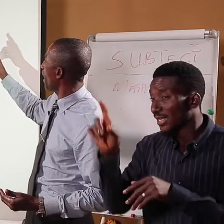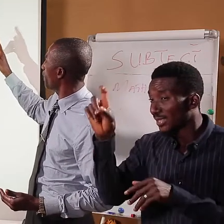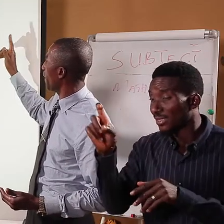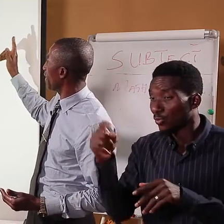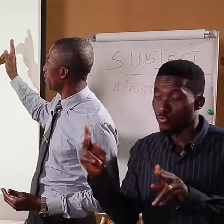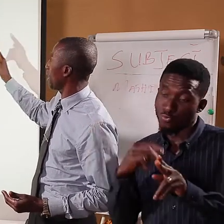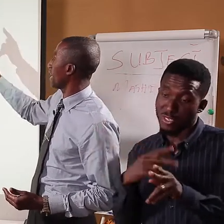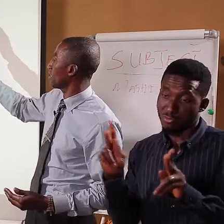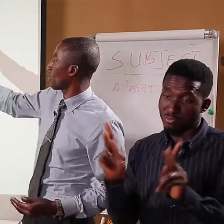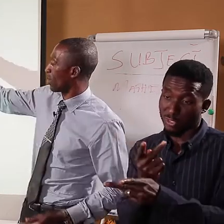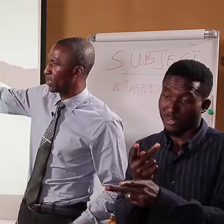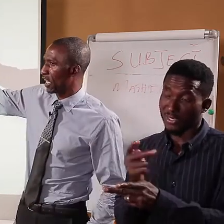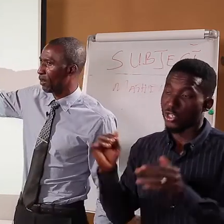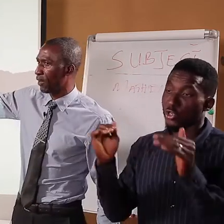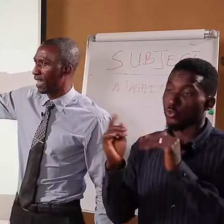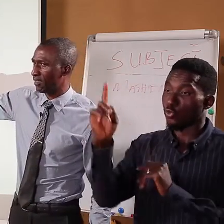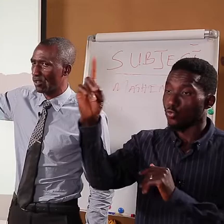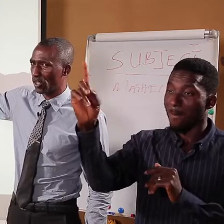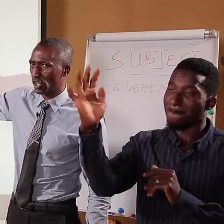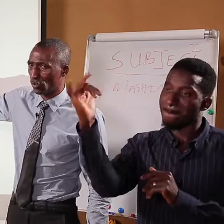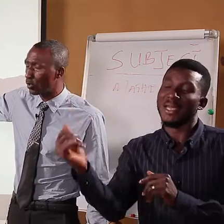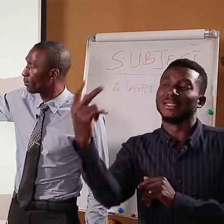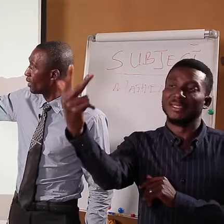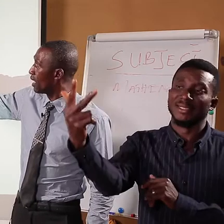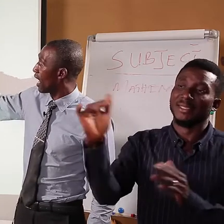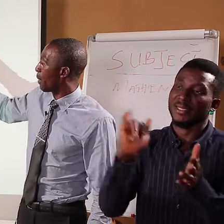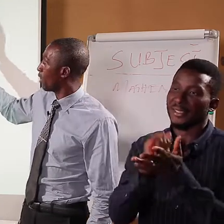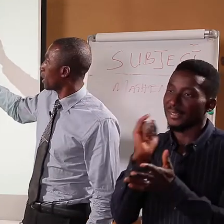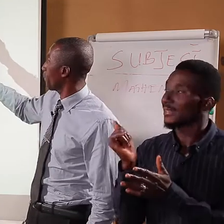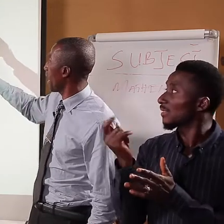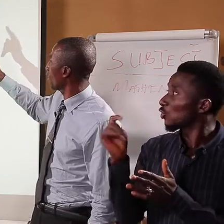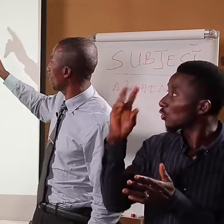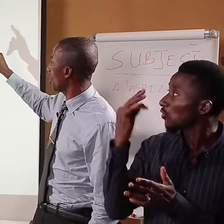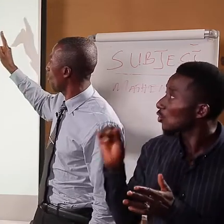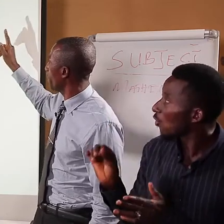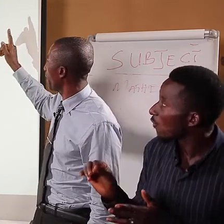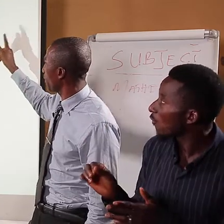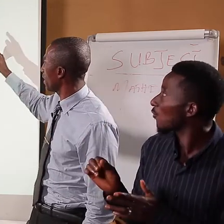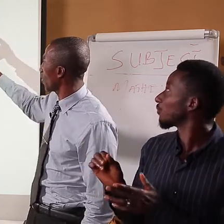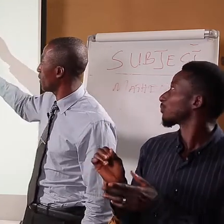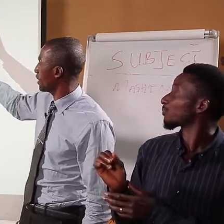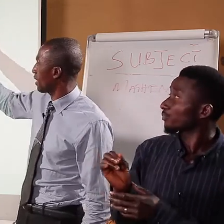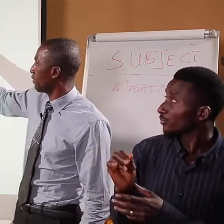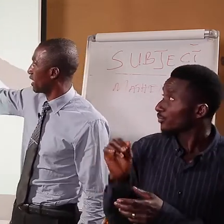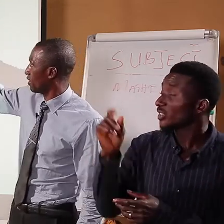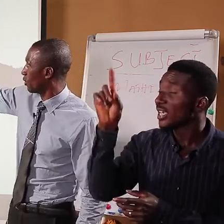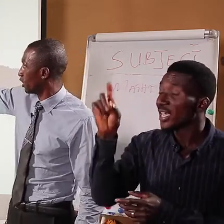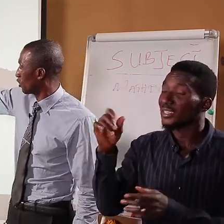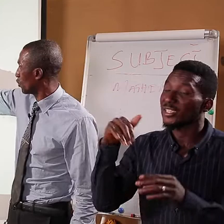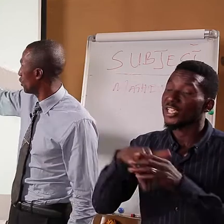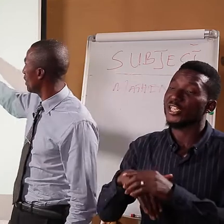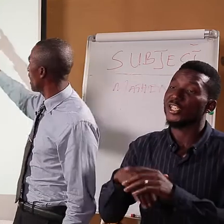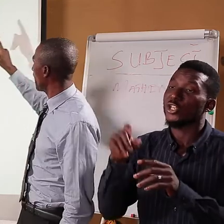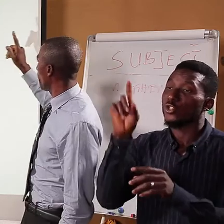equation 1 by 3. That is the coefficient of x in equation 2. I multiply equation 1 by 3, the coefficient of x in